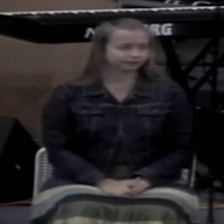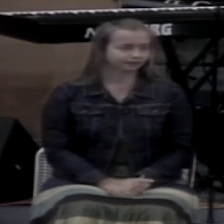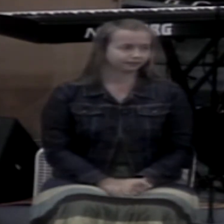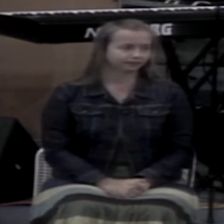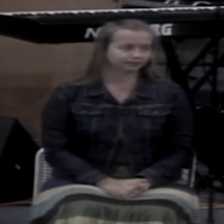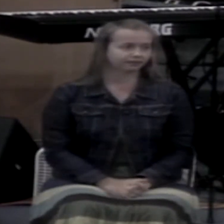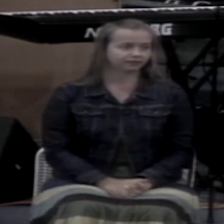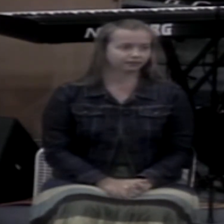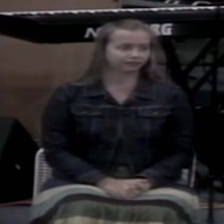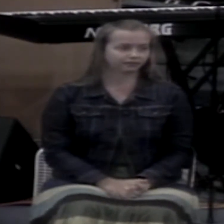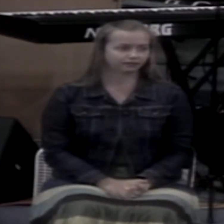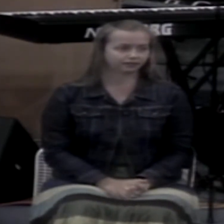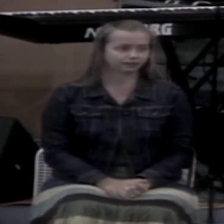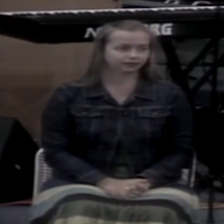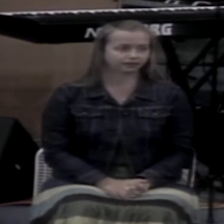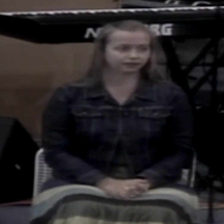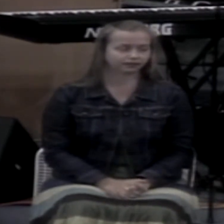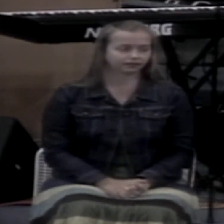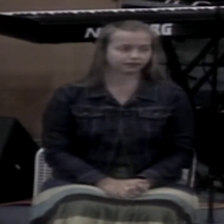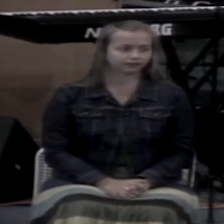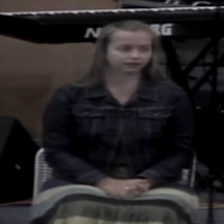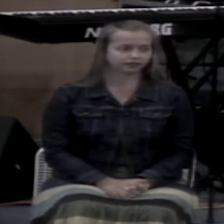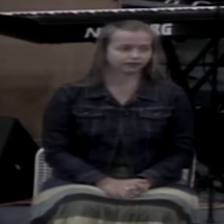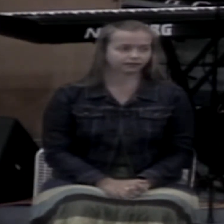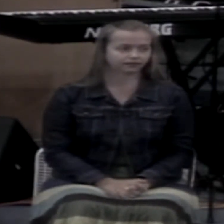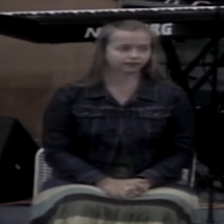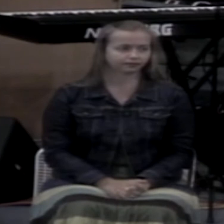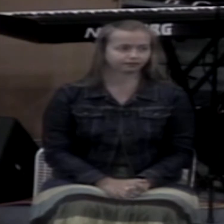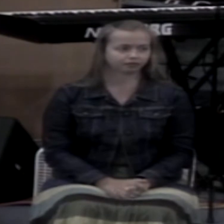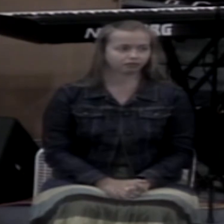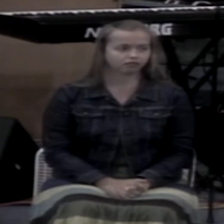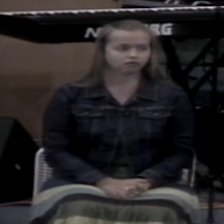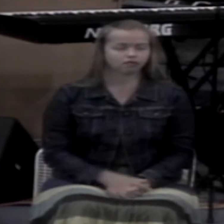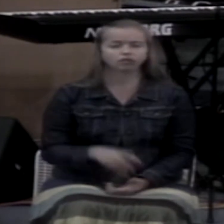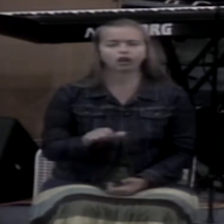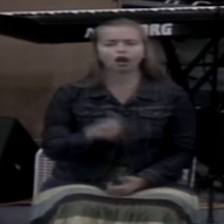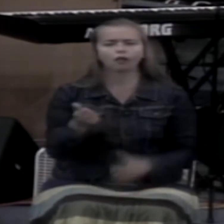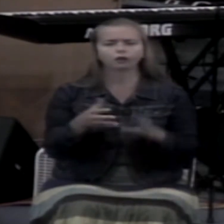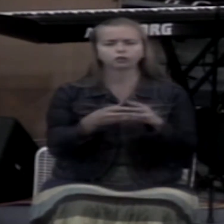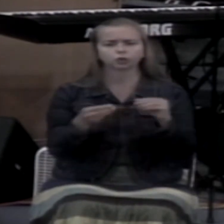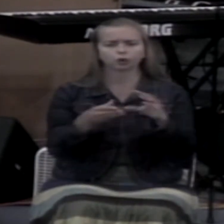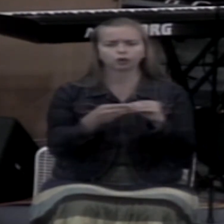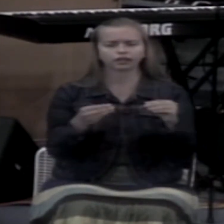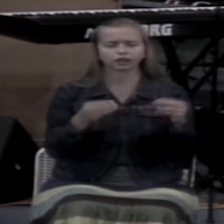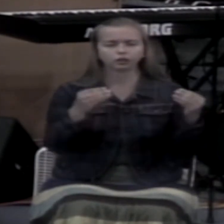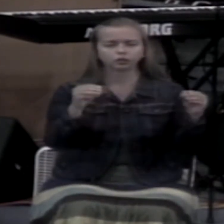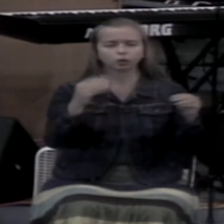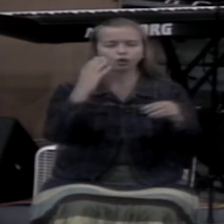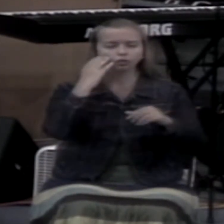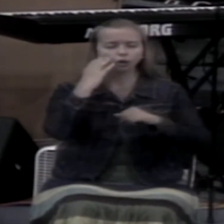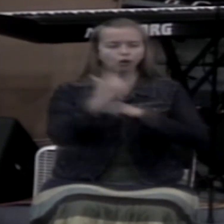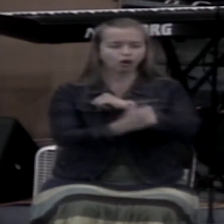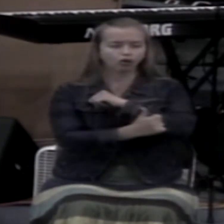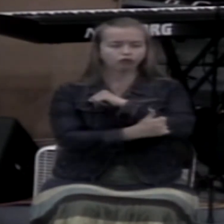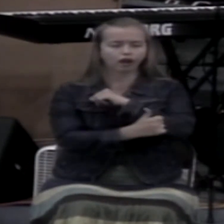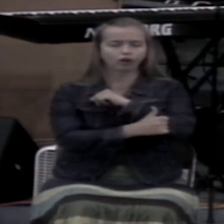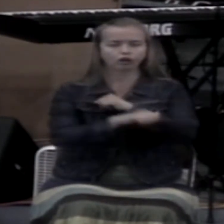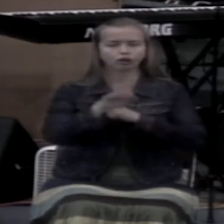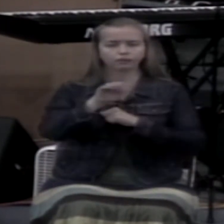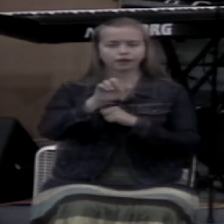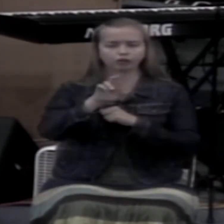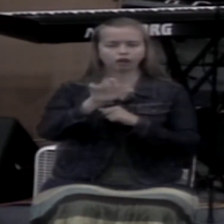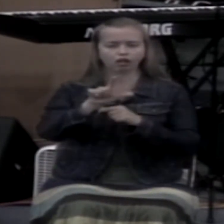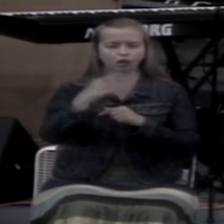there was a lady in the store. It happened to be the Cracker Barrel of Madison. And she came over and she said, you know, the many,